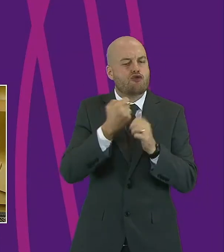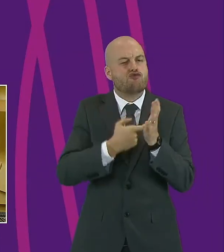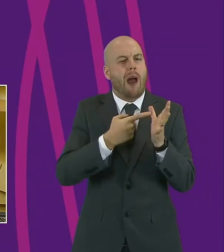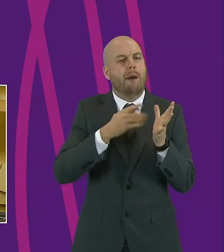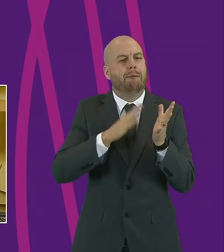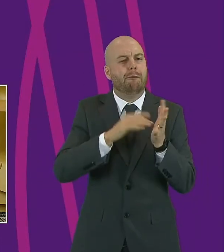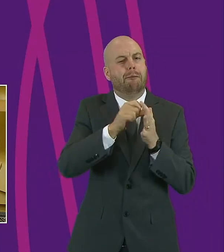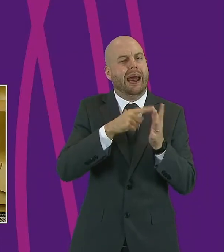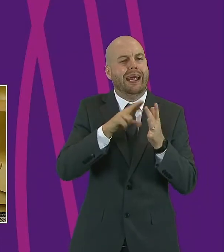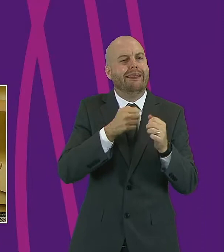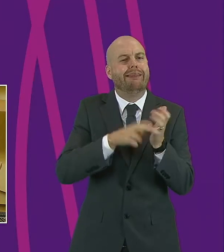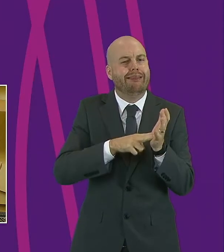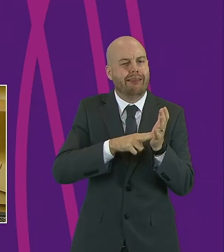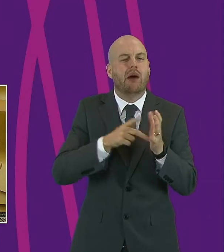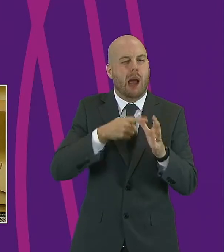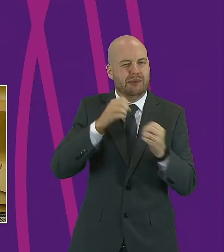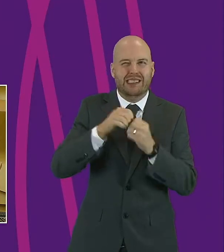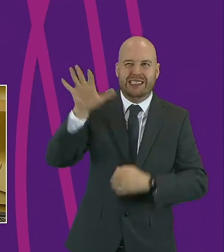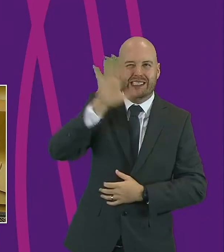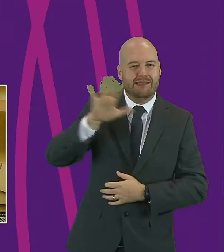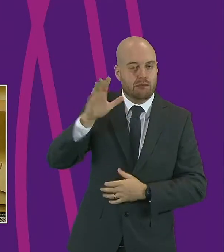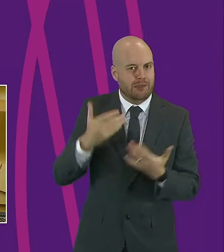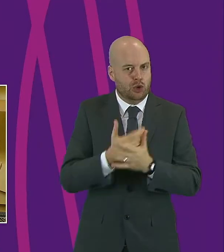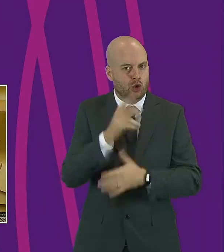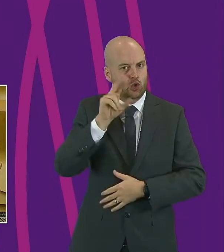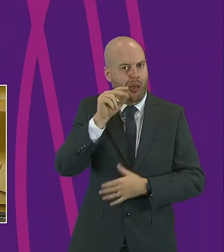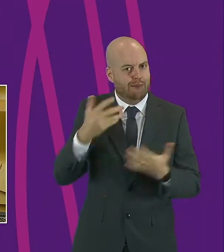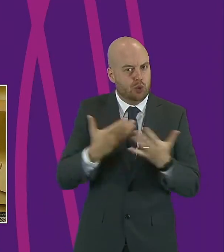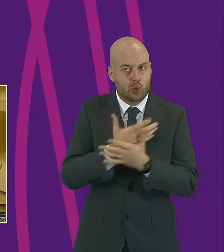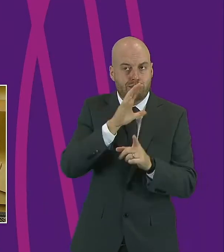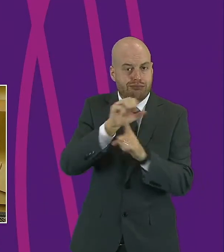available, a total of 407 cases